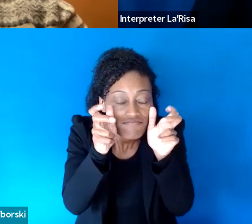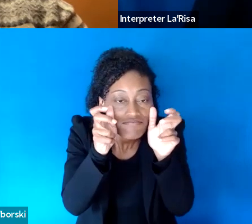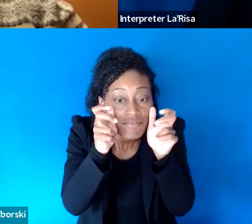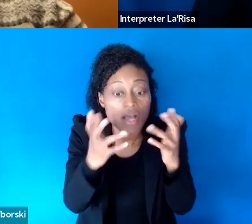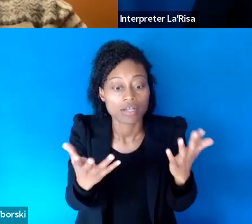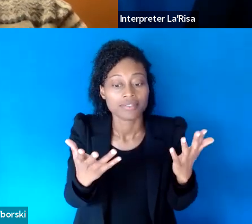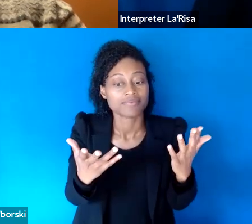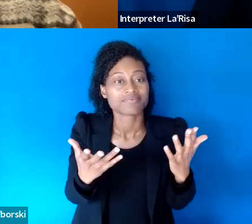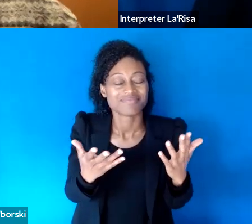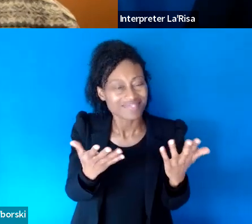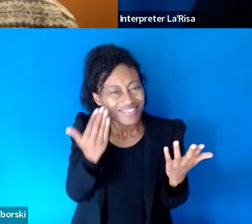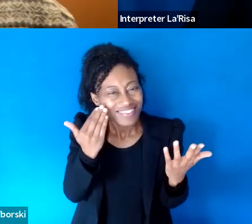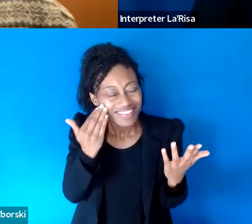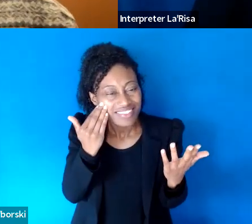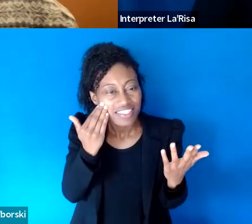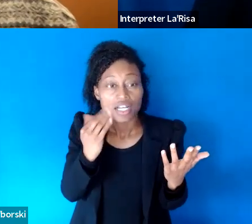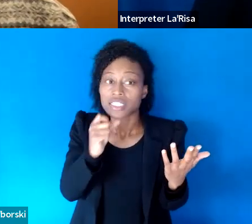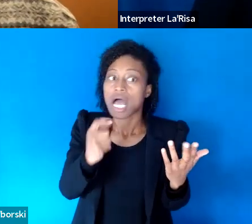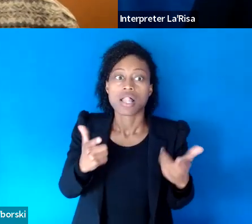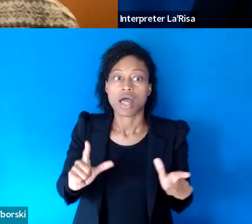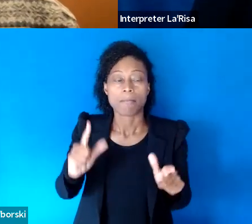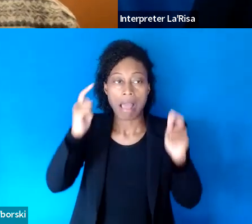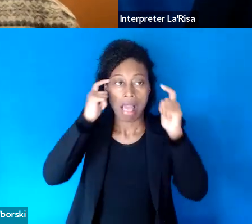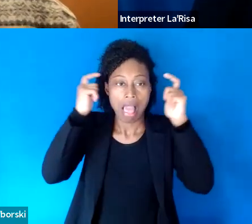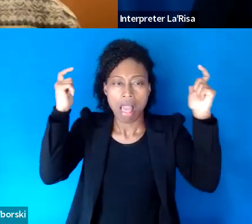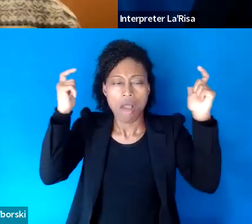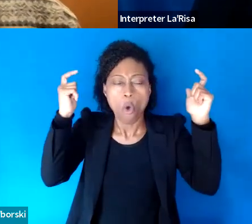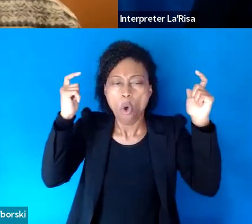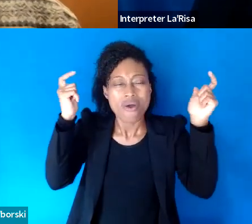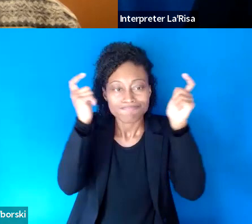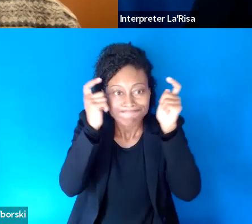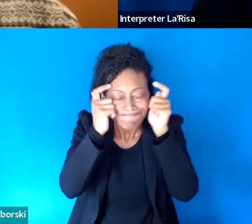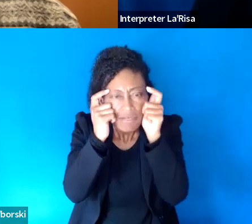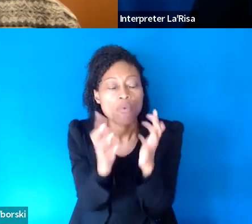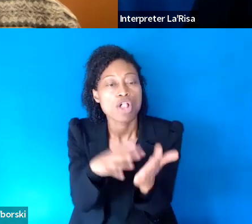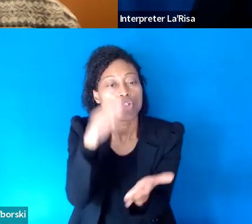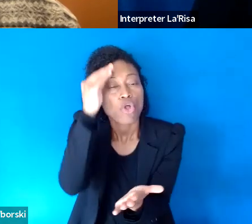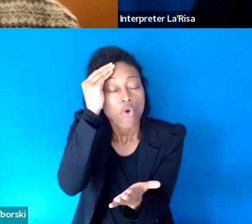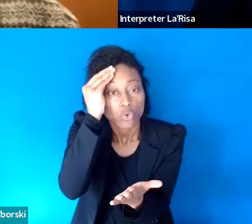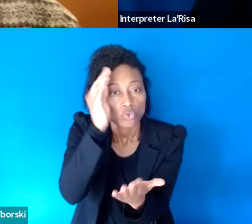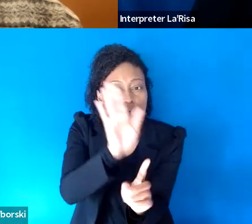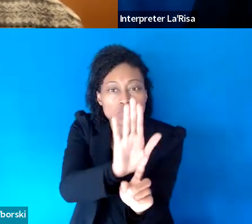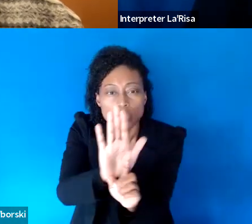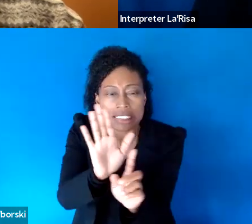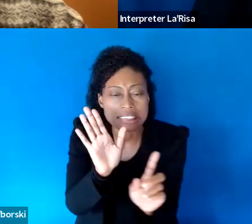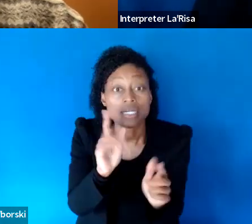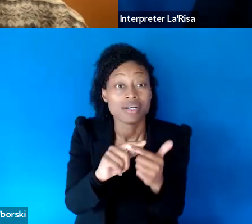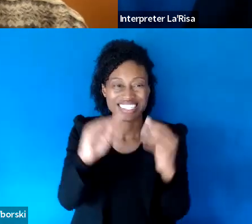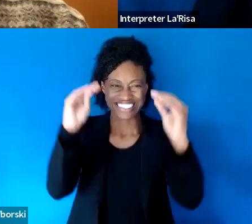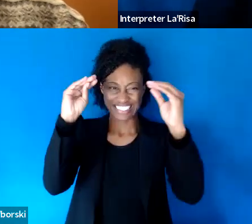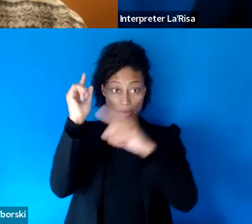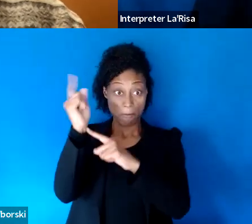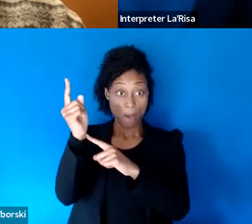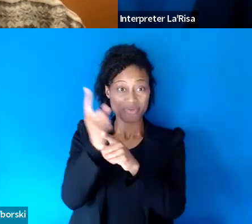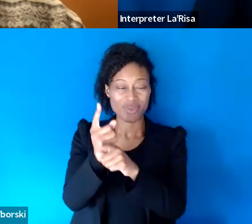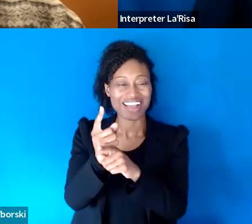swallow your pride, not let it affect your ego because you're trying to learn. Remember that teachable moment, the increase